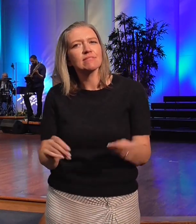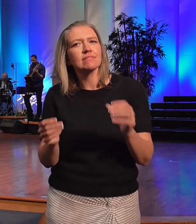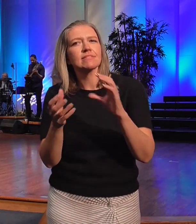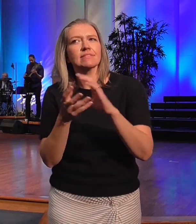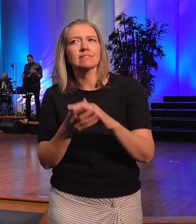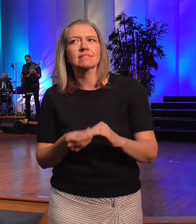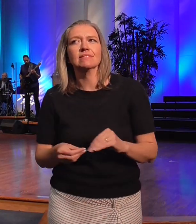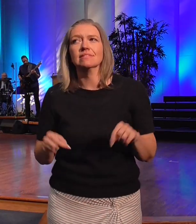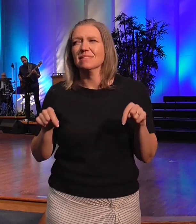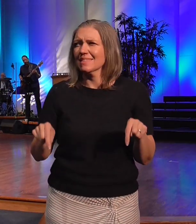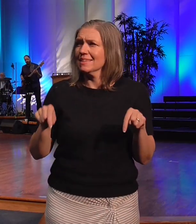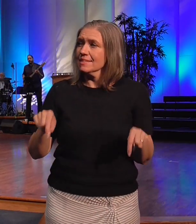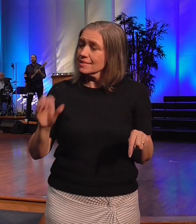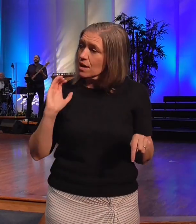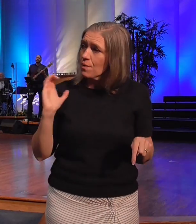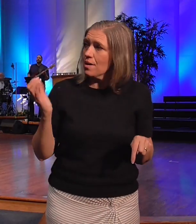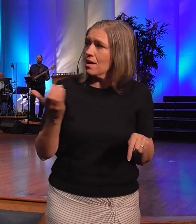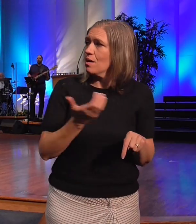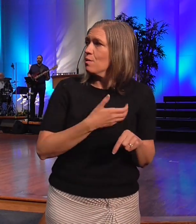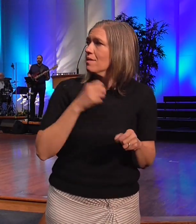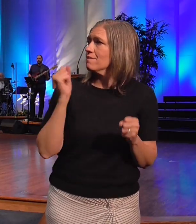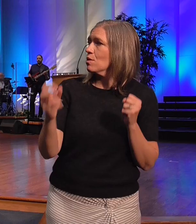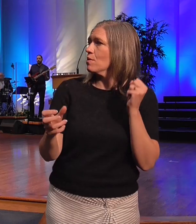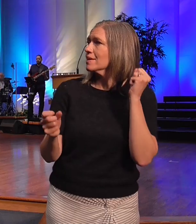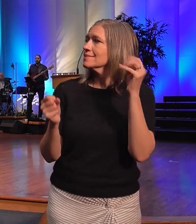voices, these are our